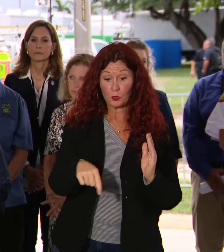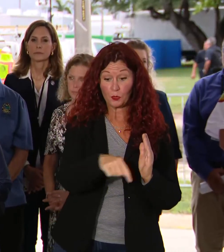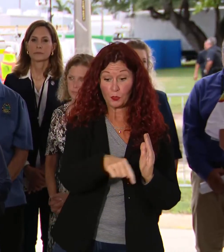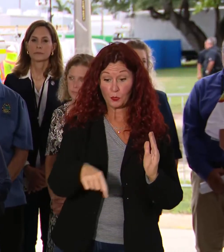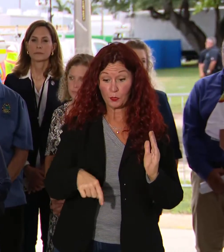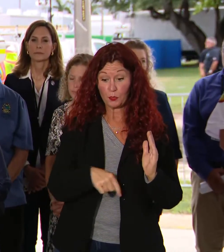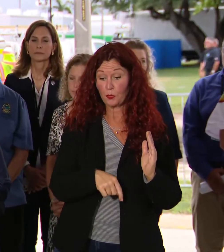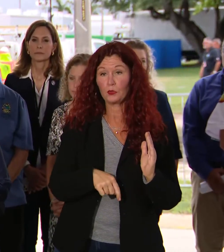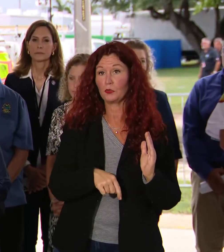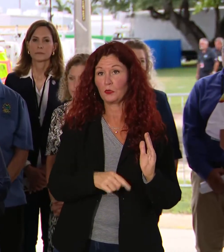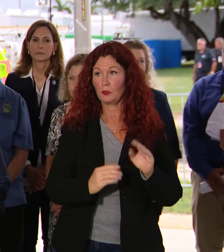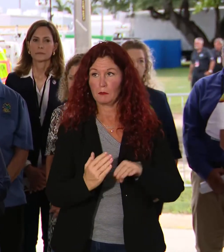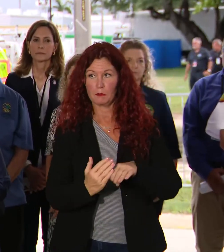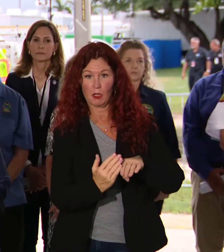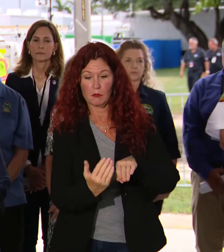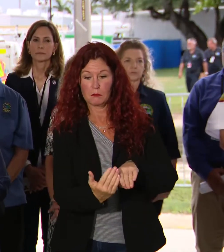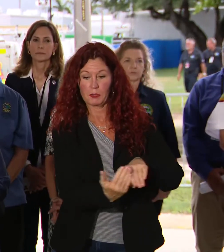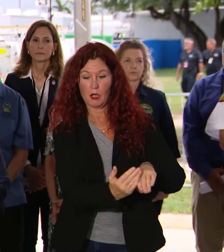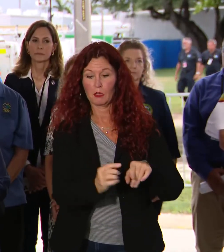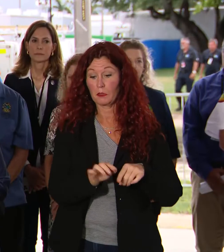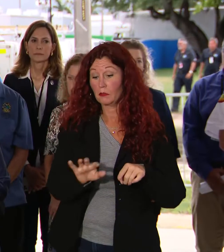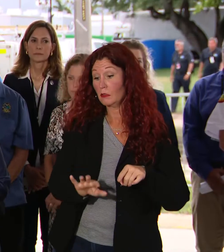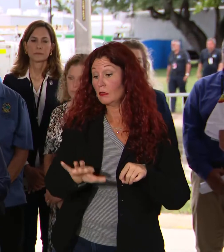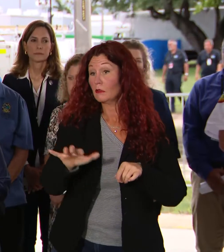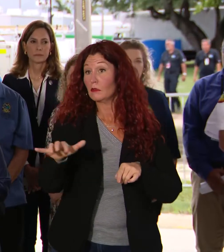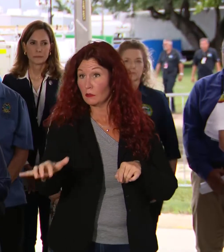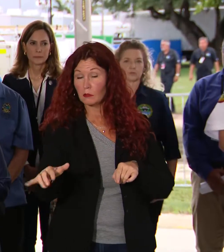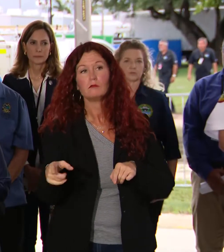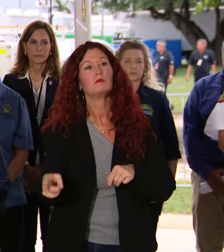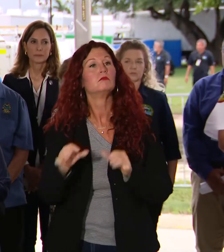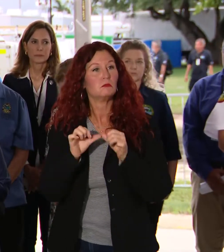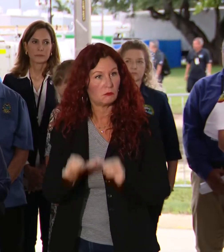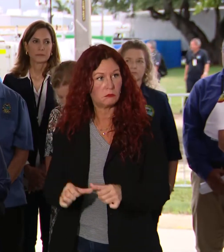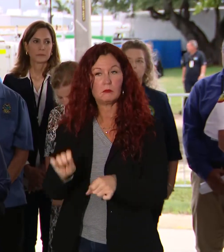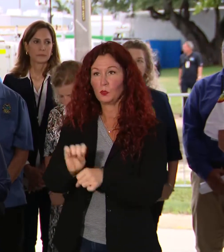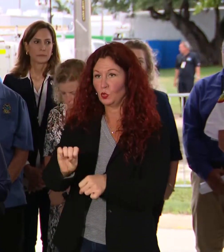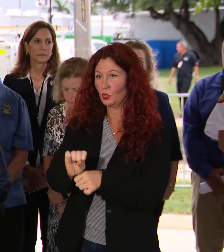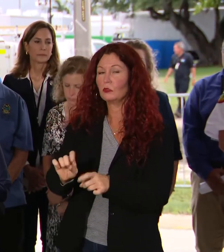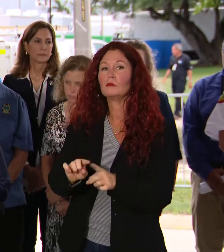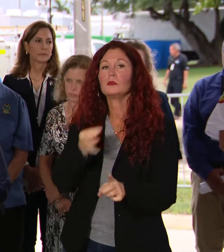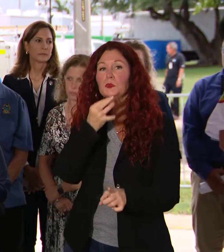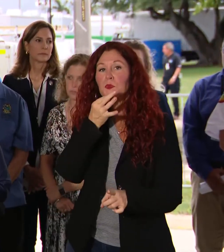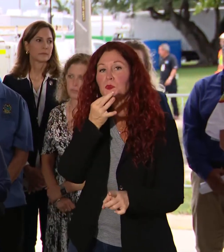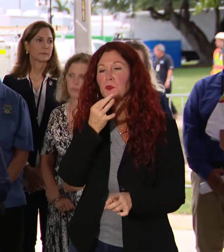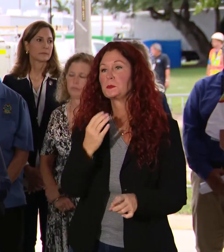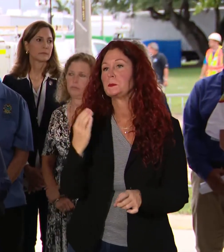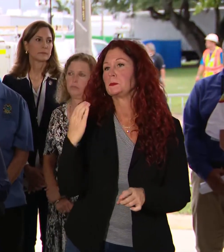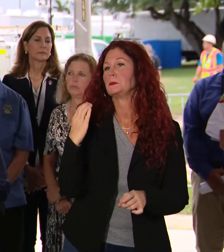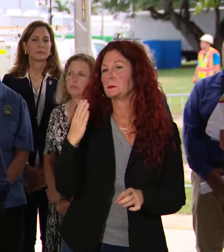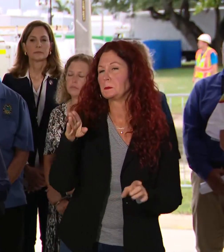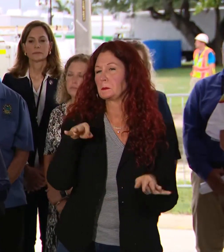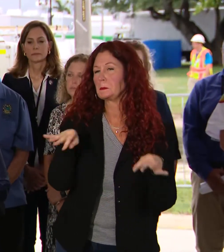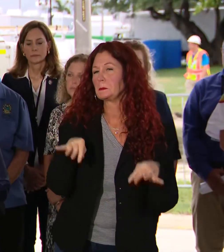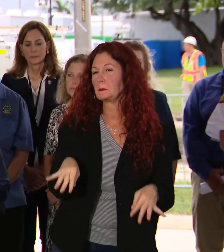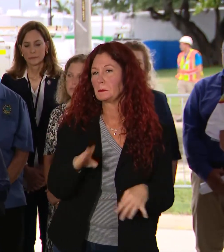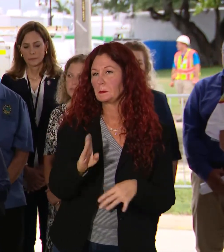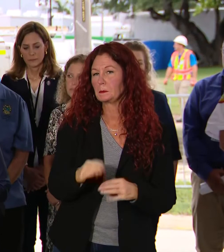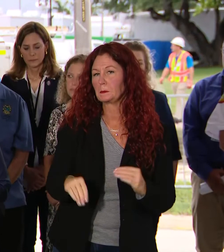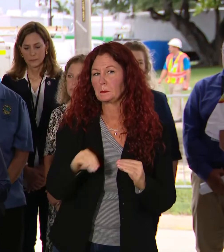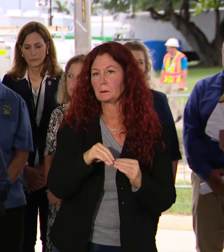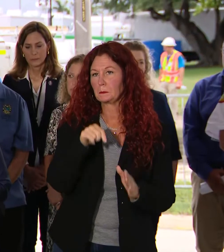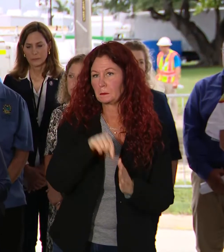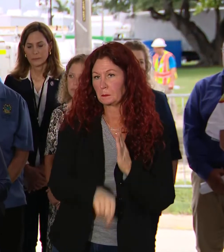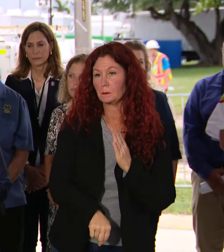We'll get some more information about that from our Chief Fire Officer shortly. We're continuing to use the technology,